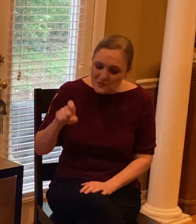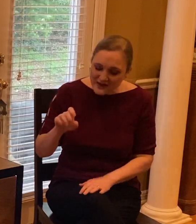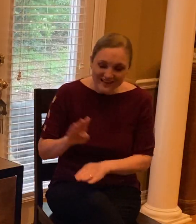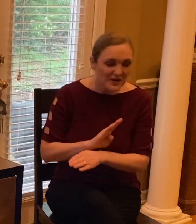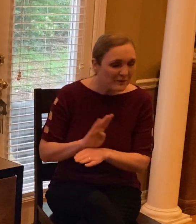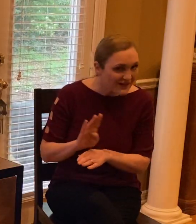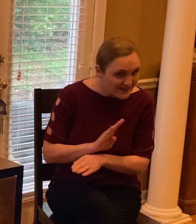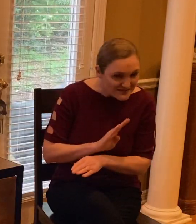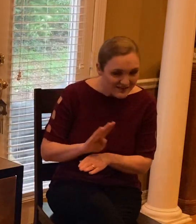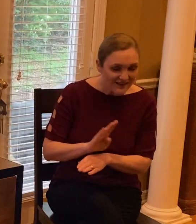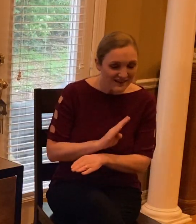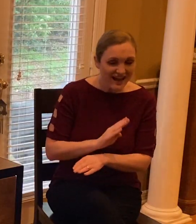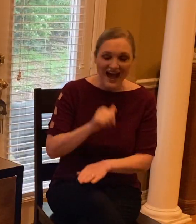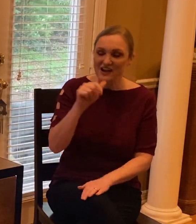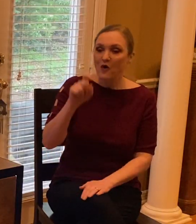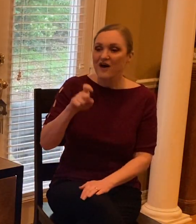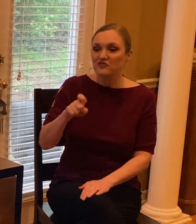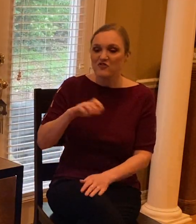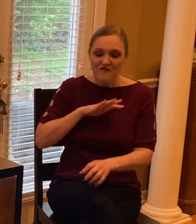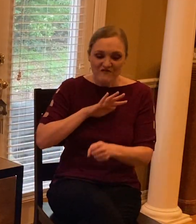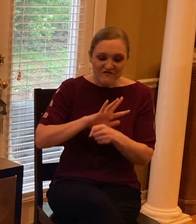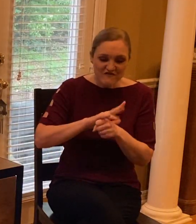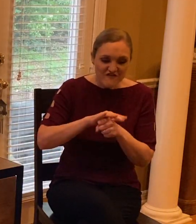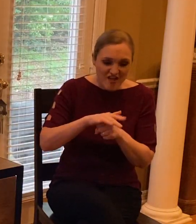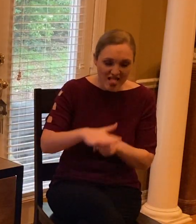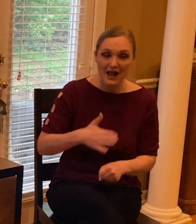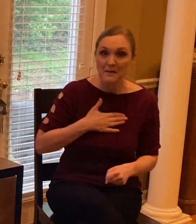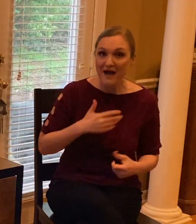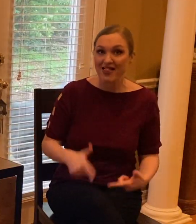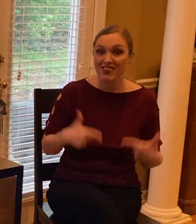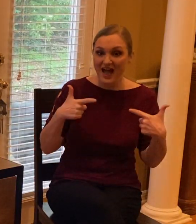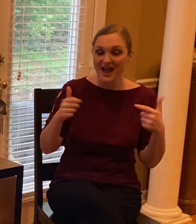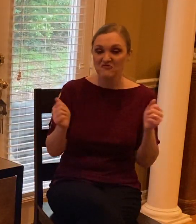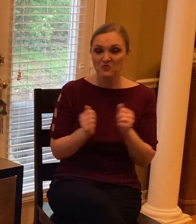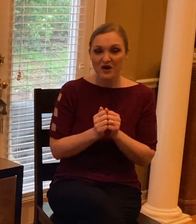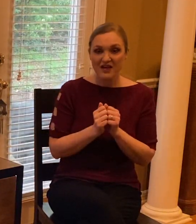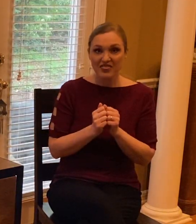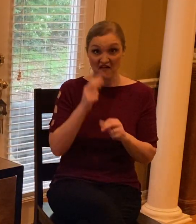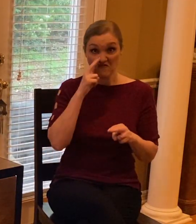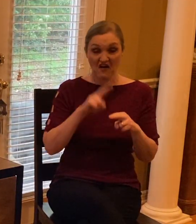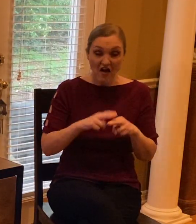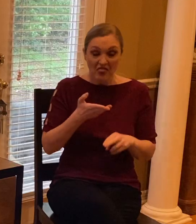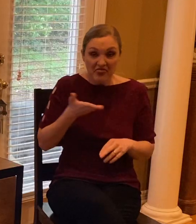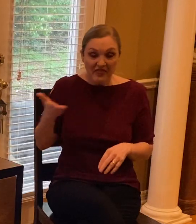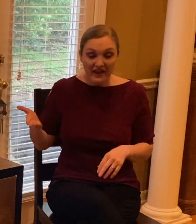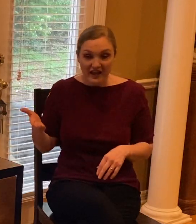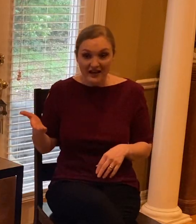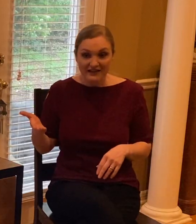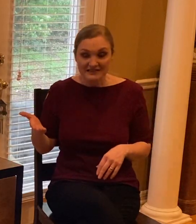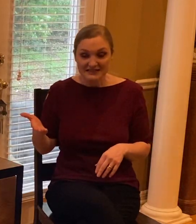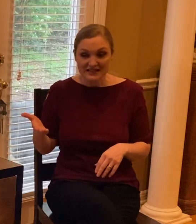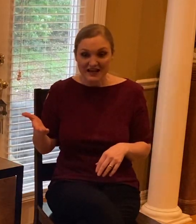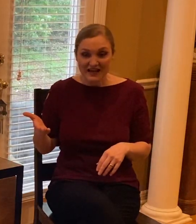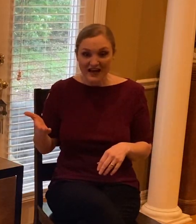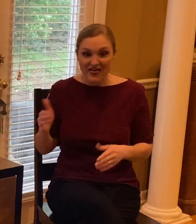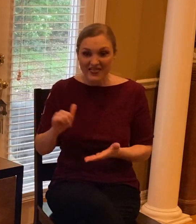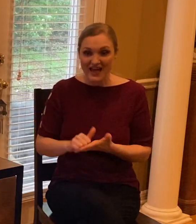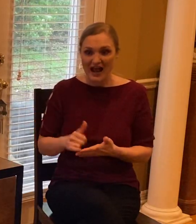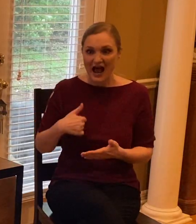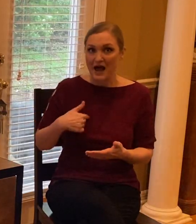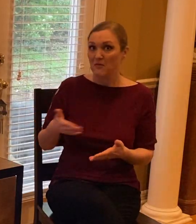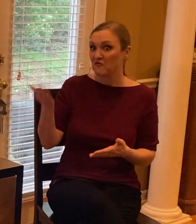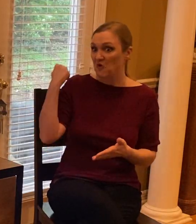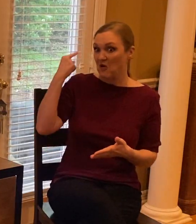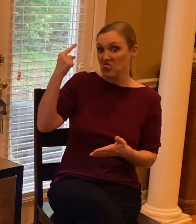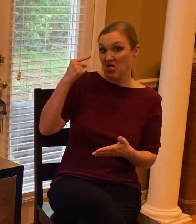busy. I don't have to be filling my life with fun things that I seem to believe